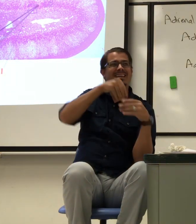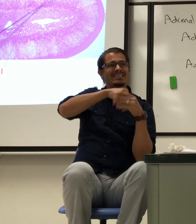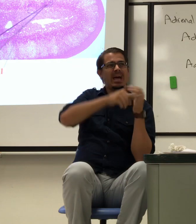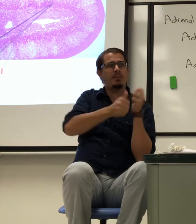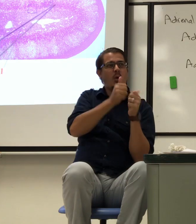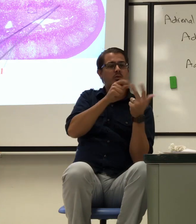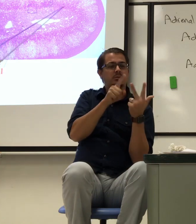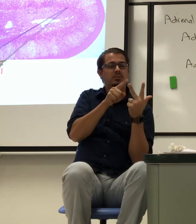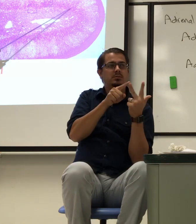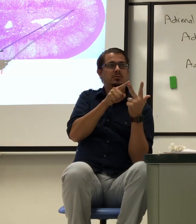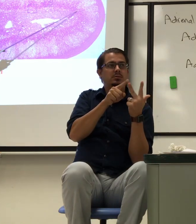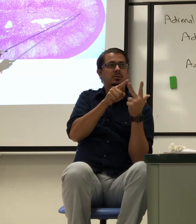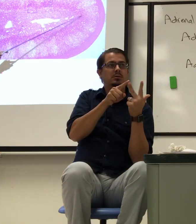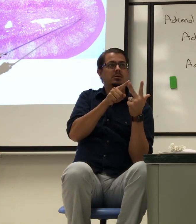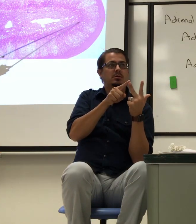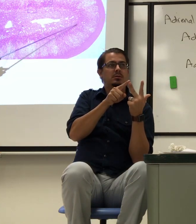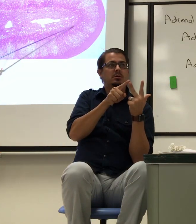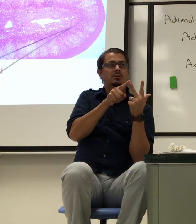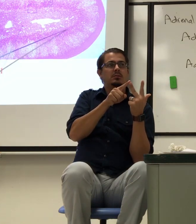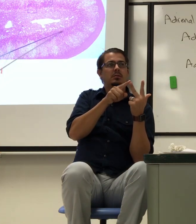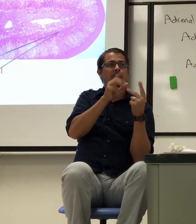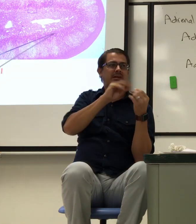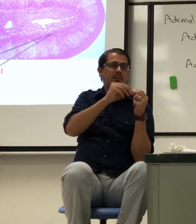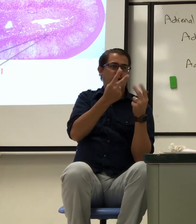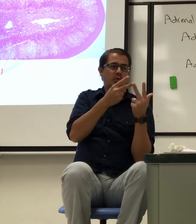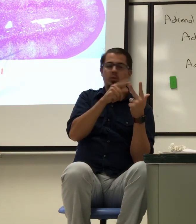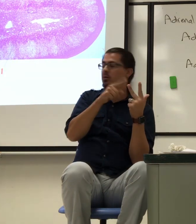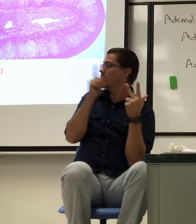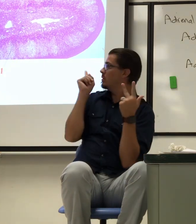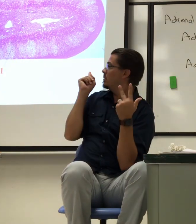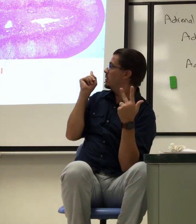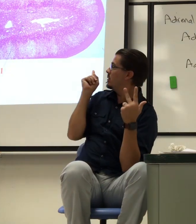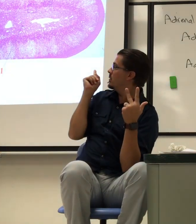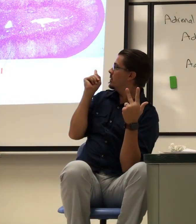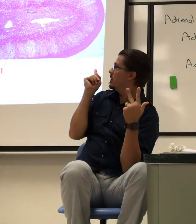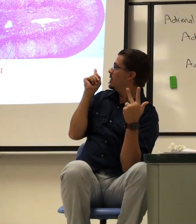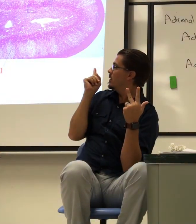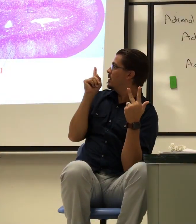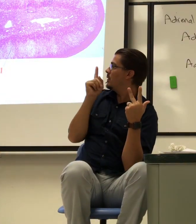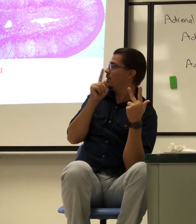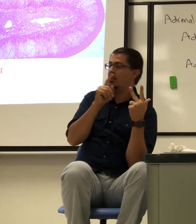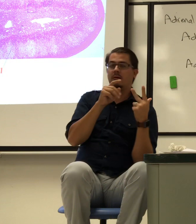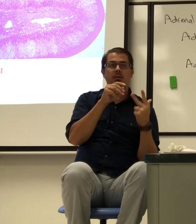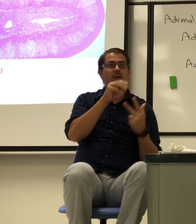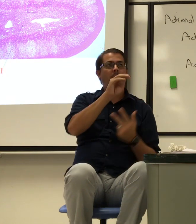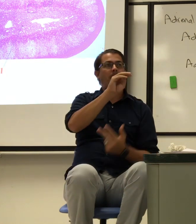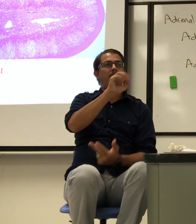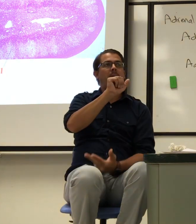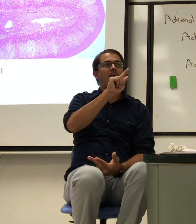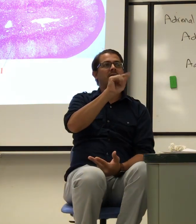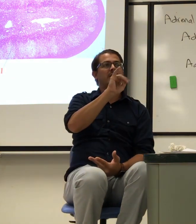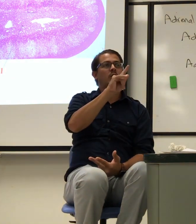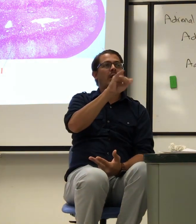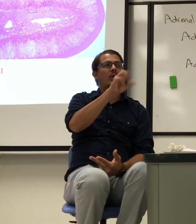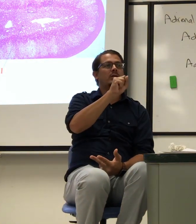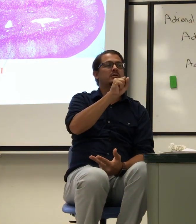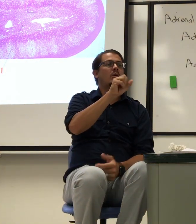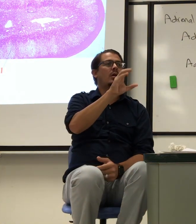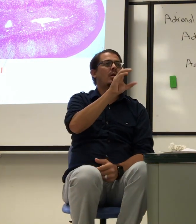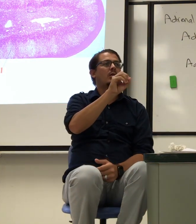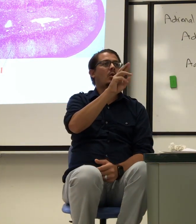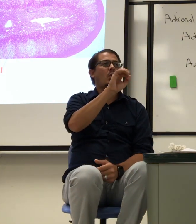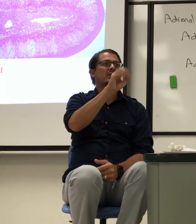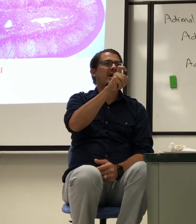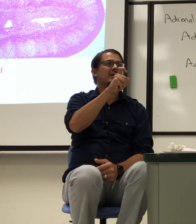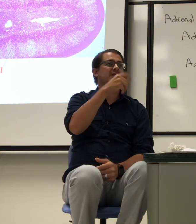right there, they have the number 2 there. That's called zona reticularis. So the cortex is zoned